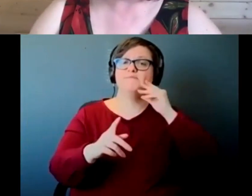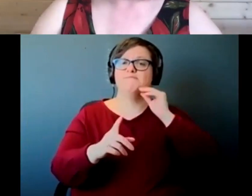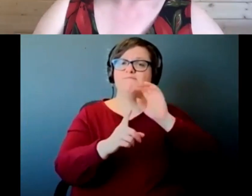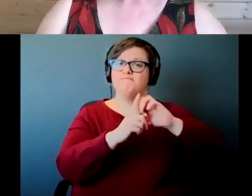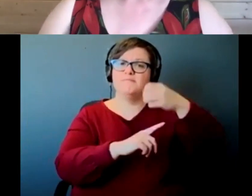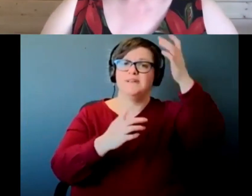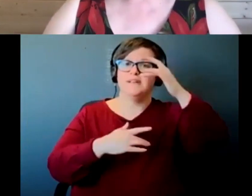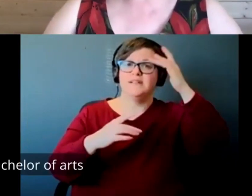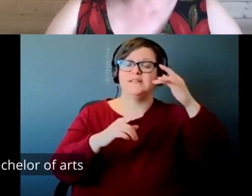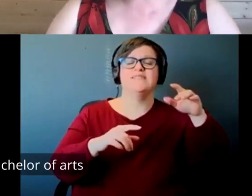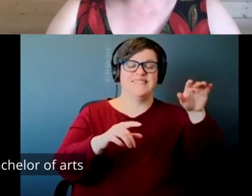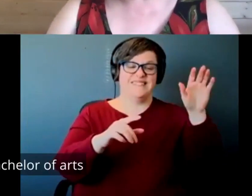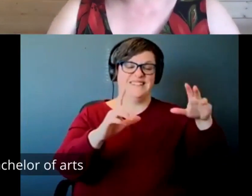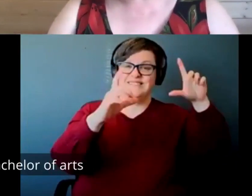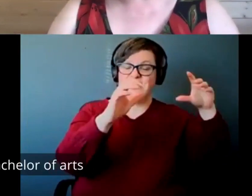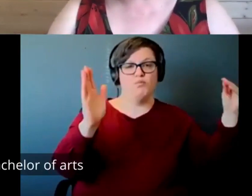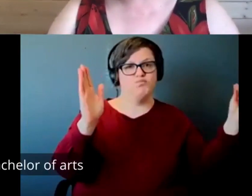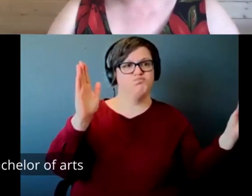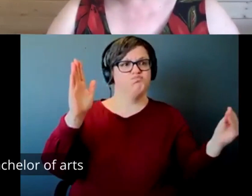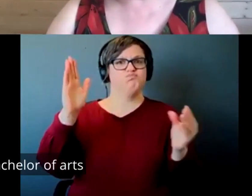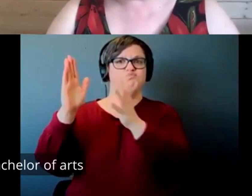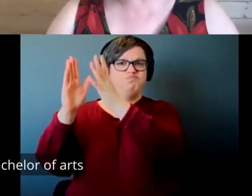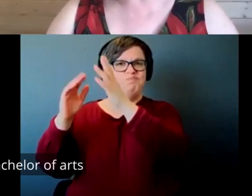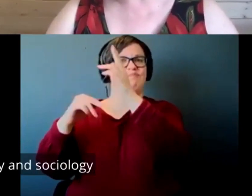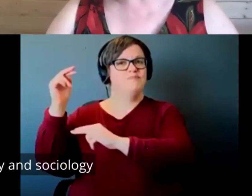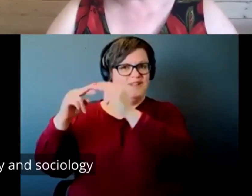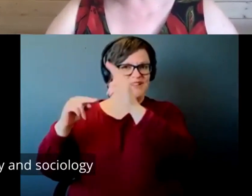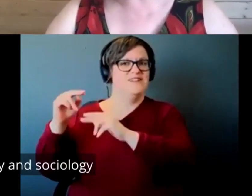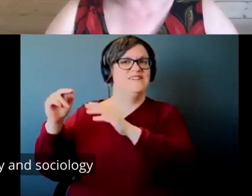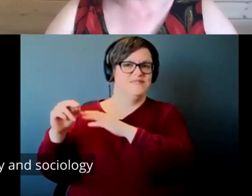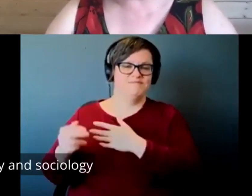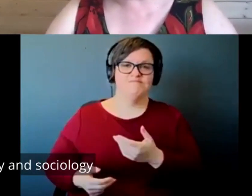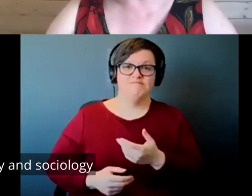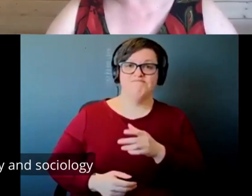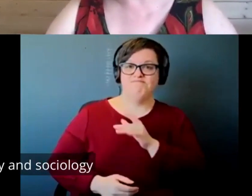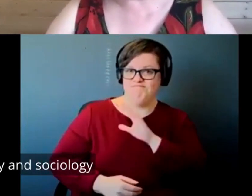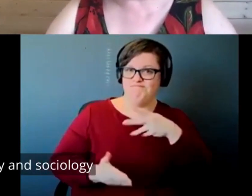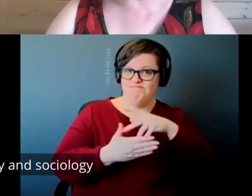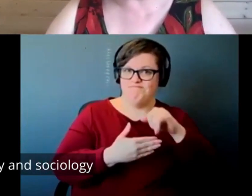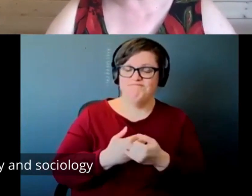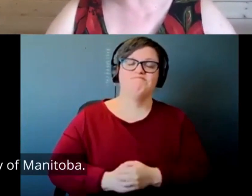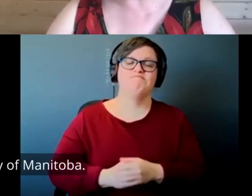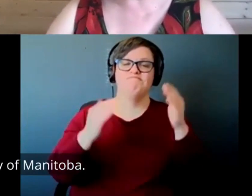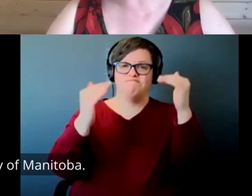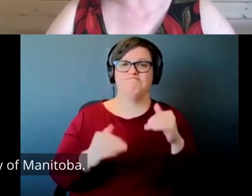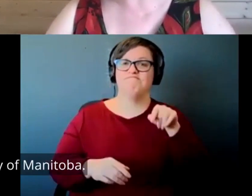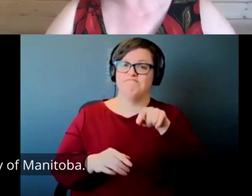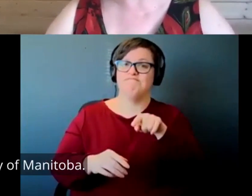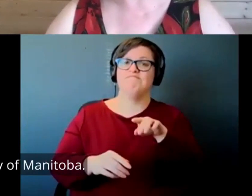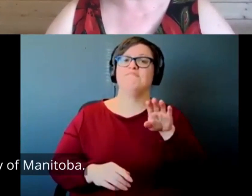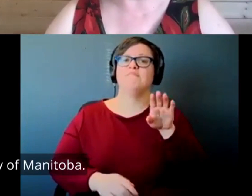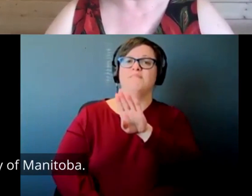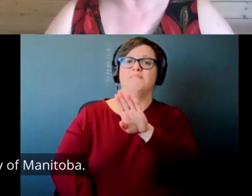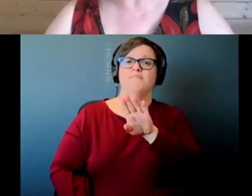monitors. LeBlanc holds a Bachelor of Arts in Human Geography and Sociology from the University